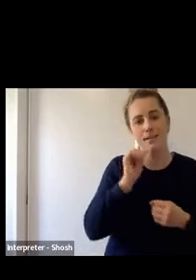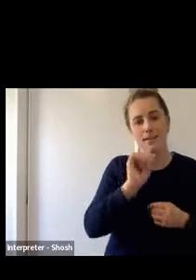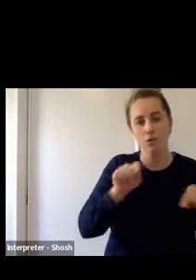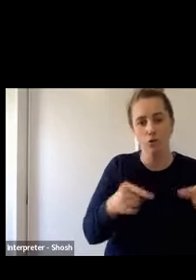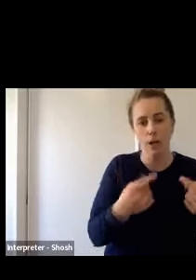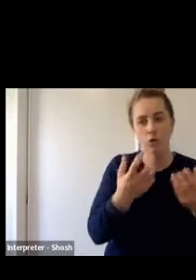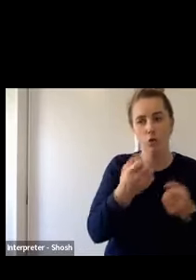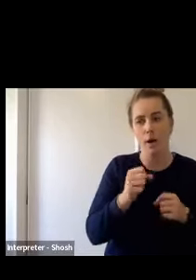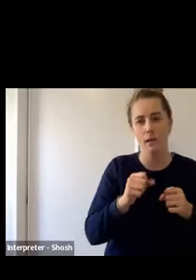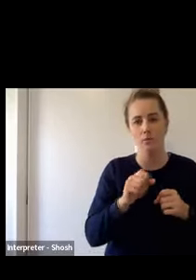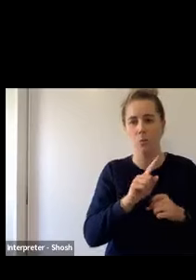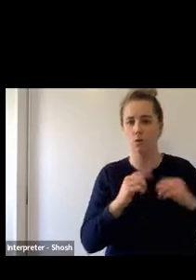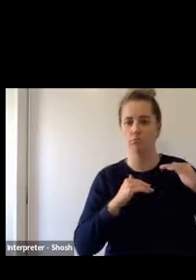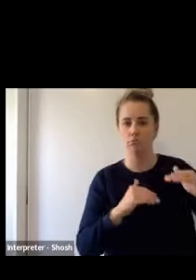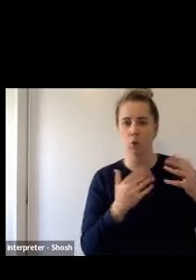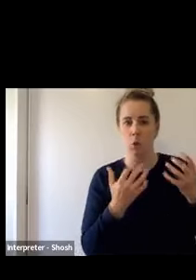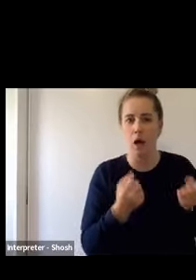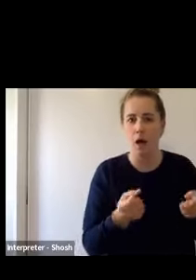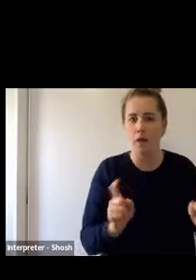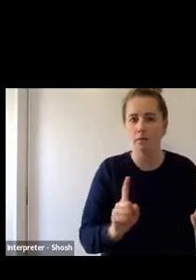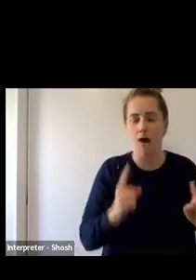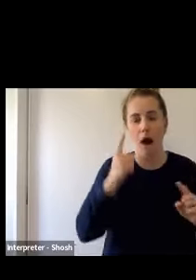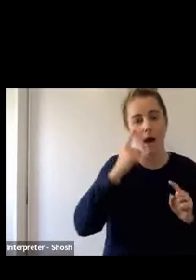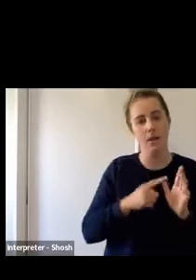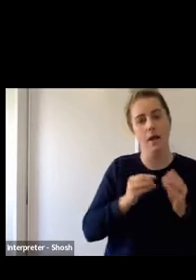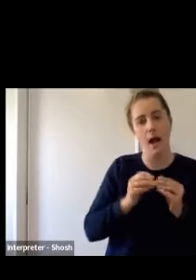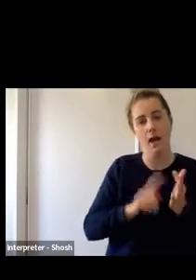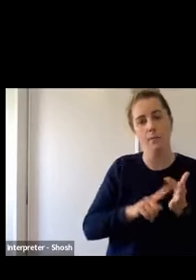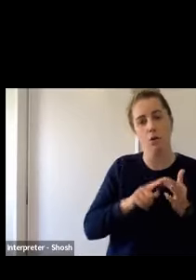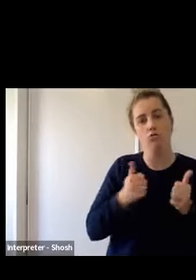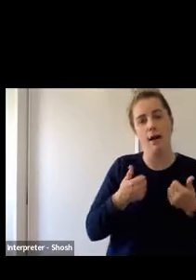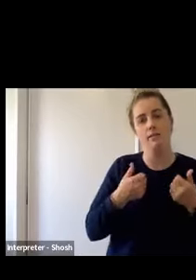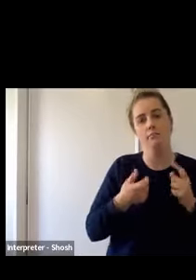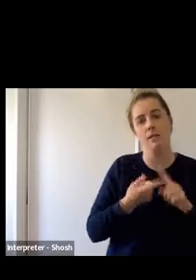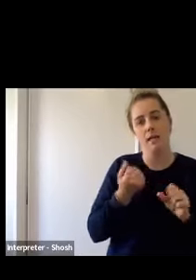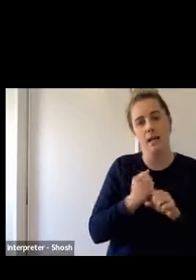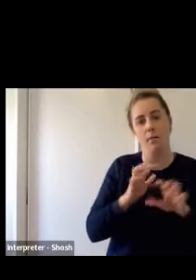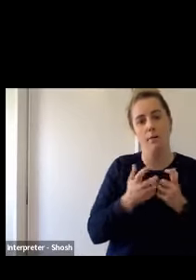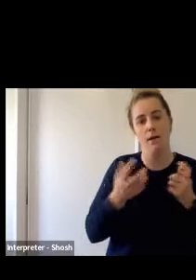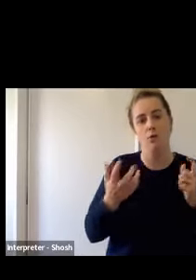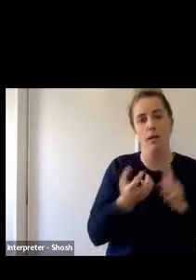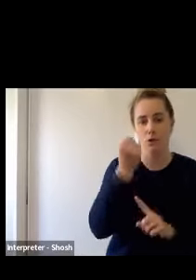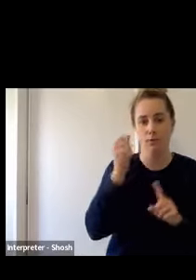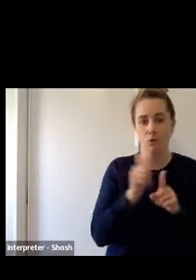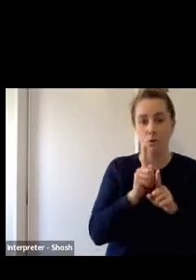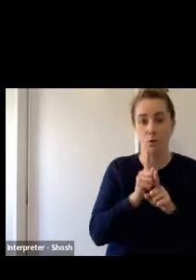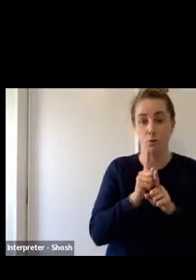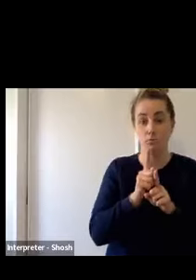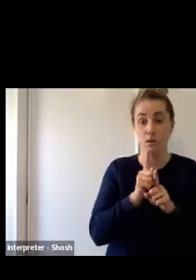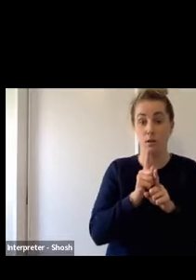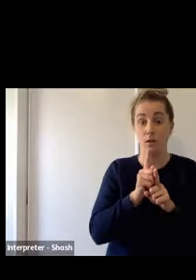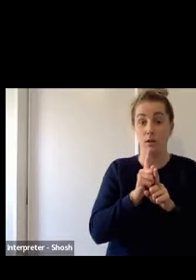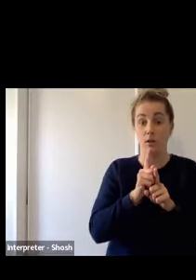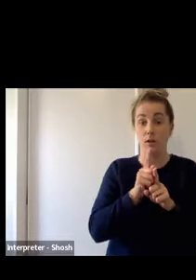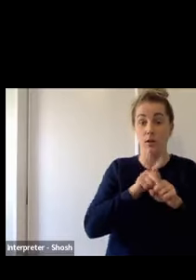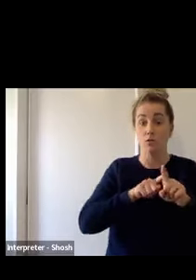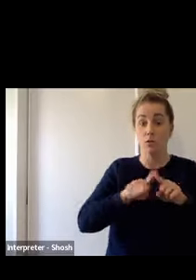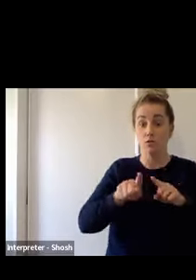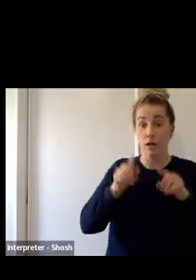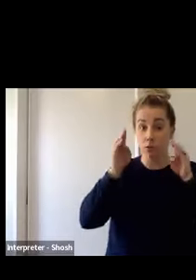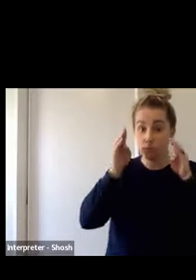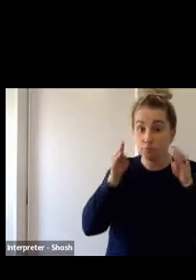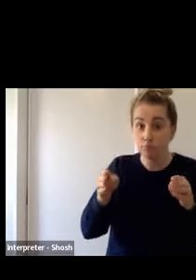and parameters they are working within. And I think ABLE is an example of how to achieve this. So sticking specifically to my warehouse of making